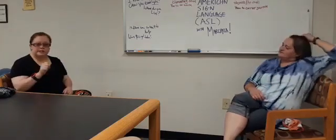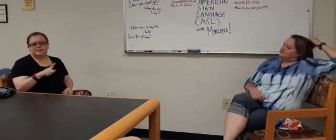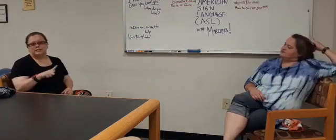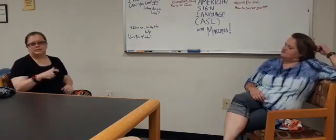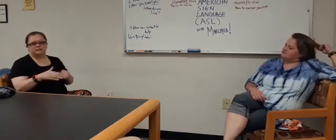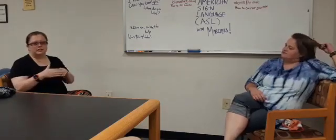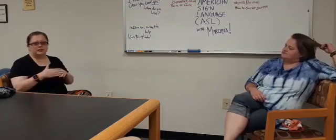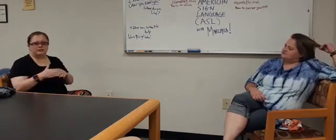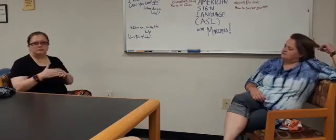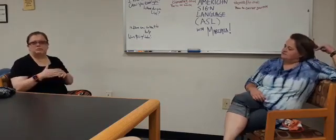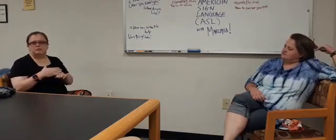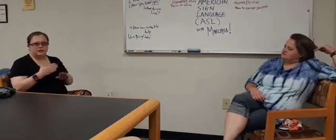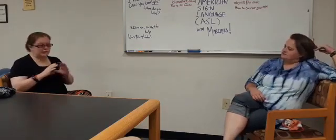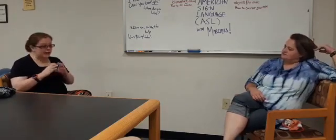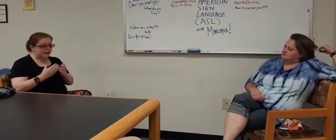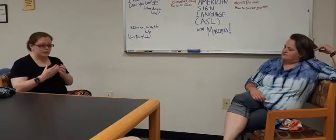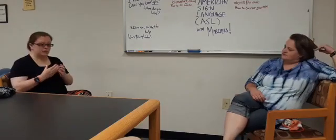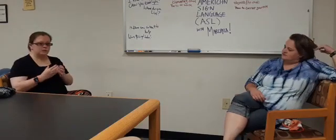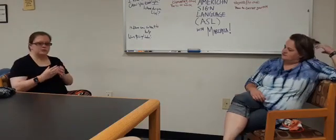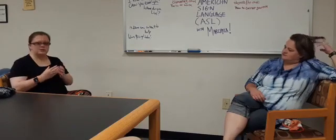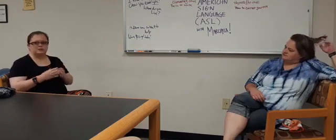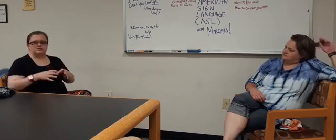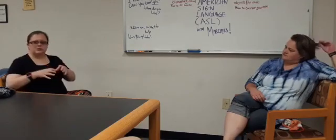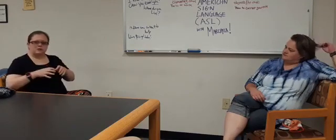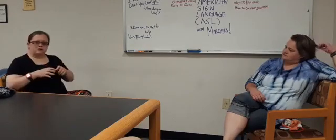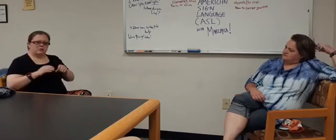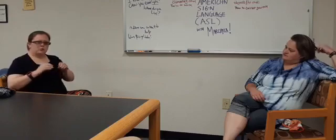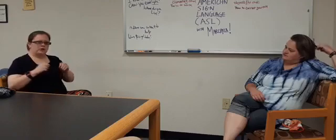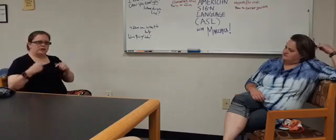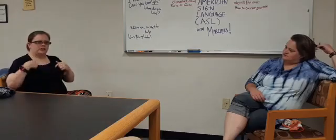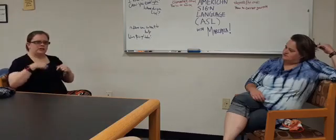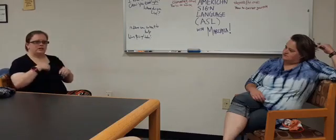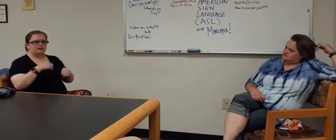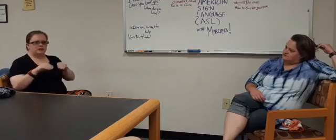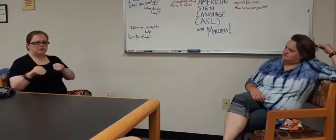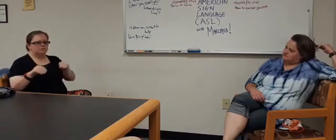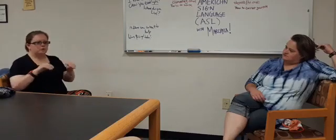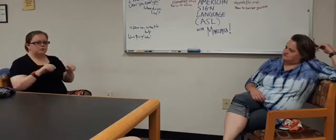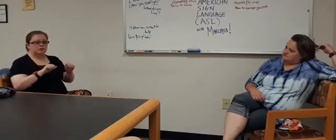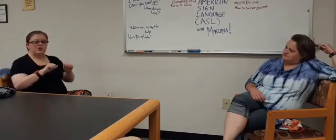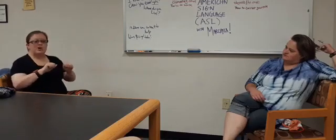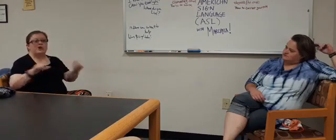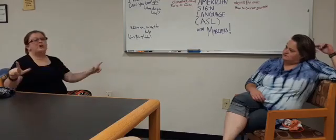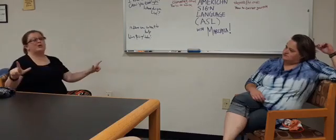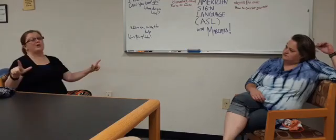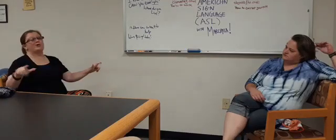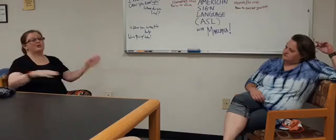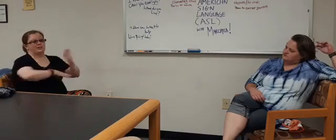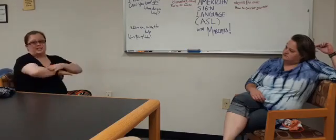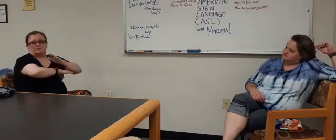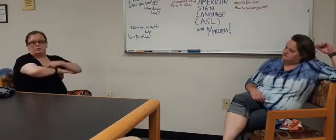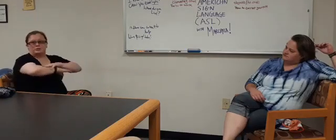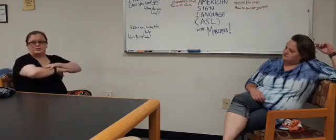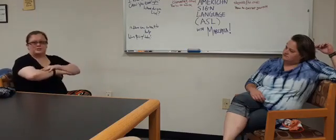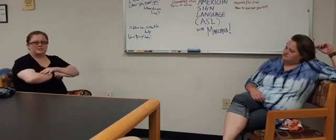ASL in class was we moved all the tables into